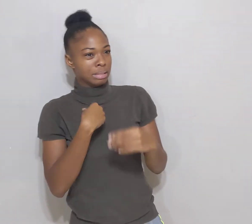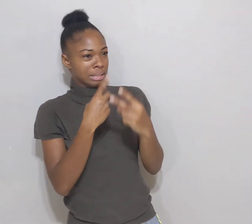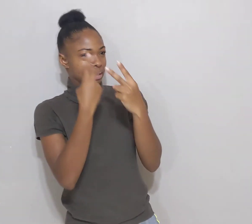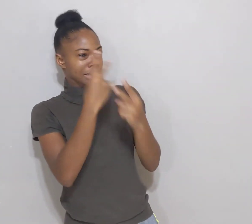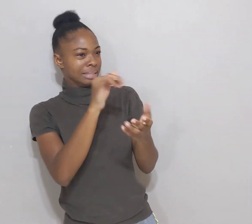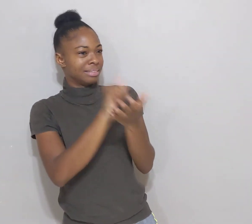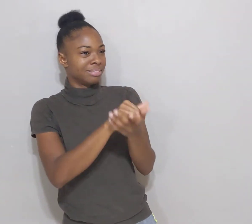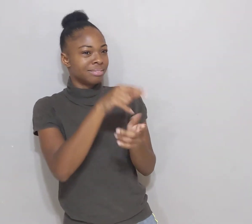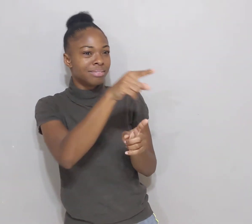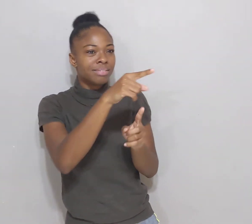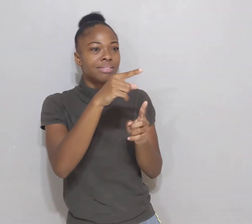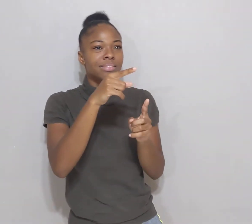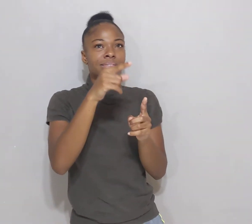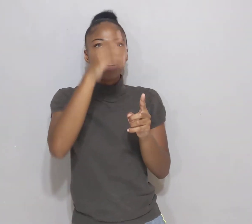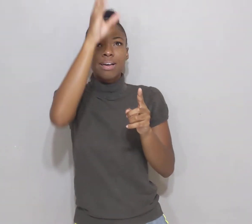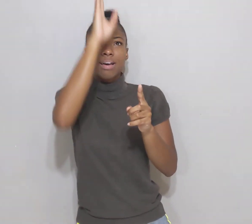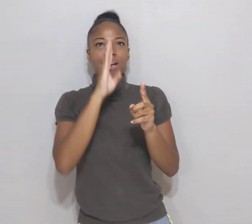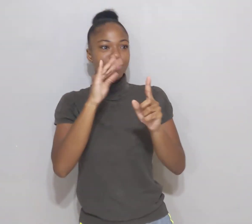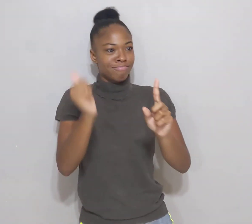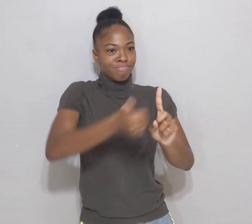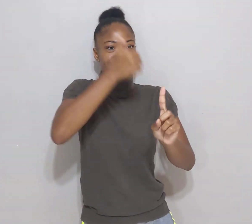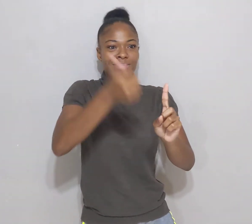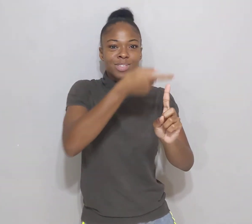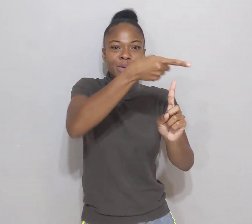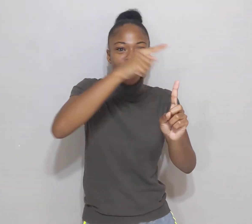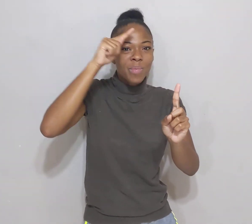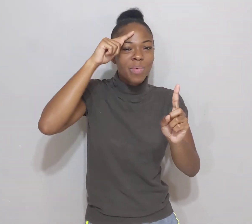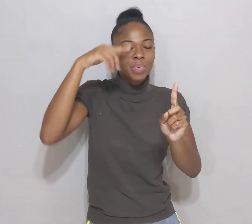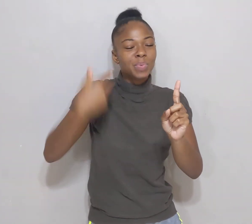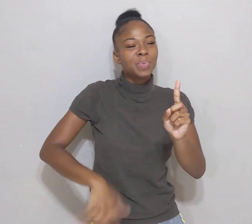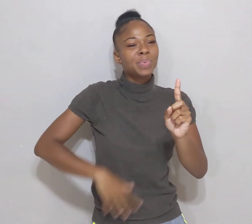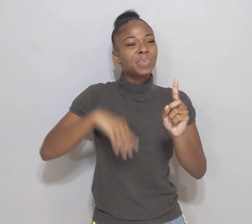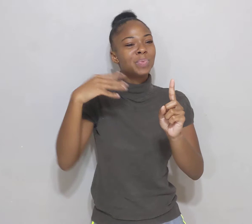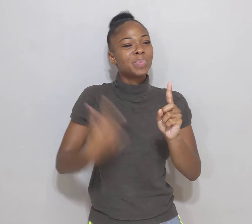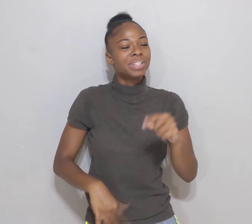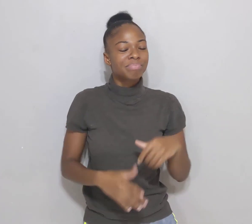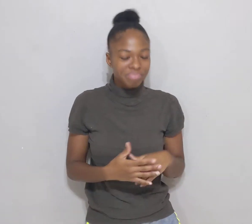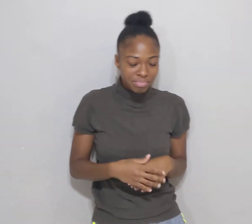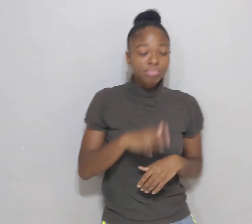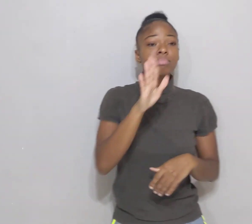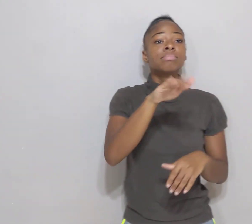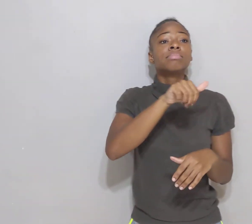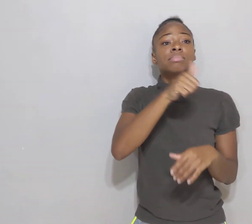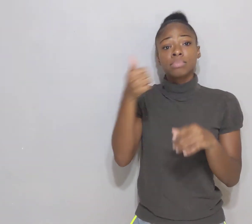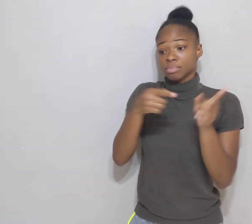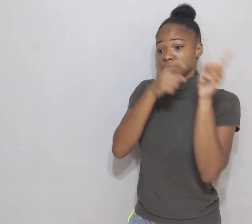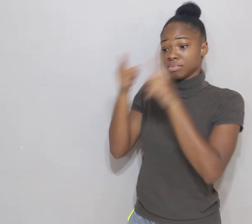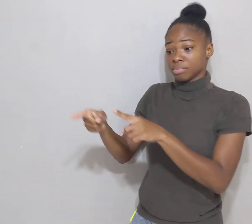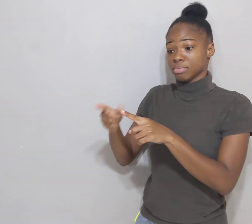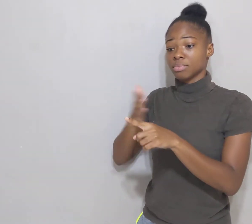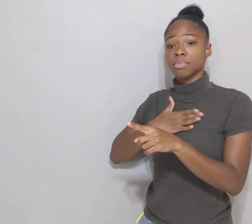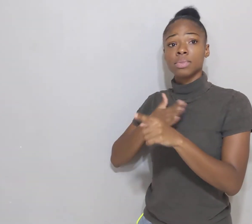and just asking for more stories from us. I could see the way God was pursuing